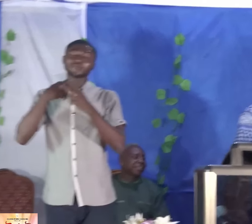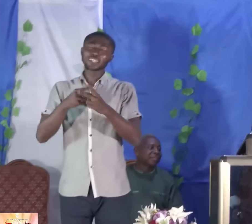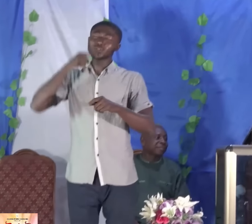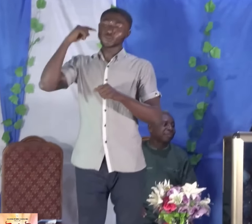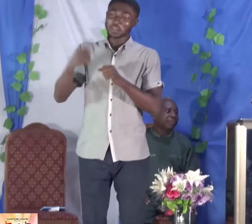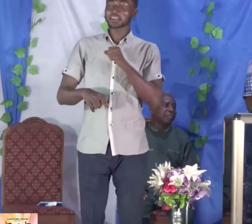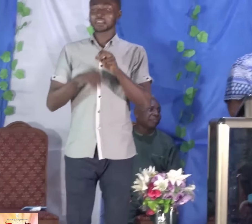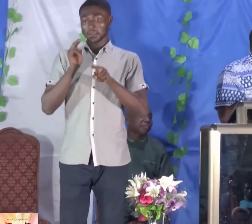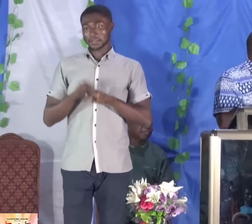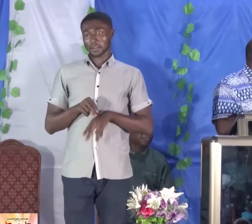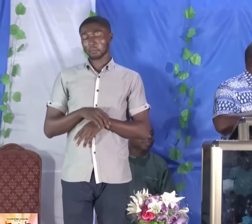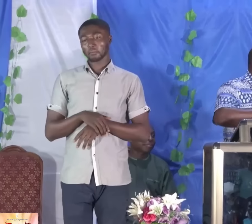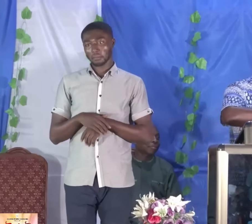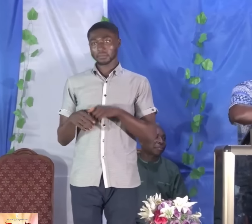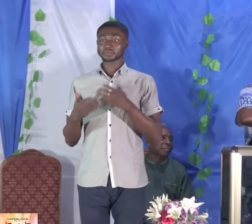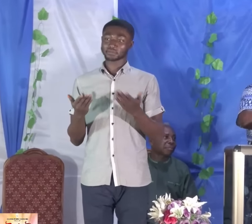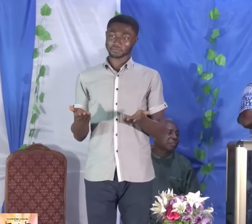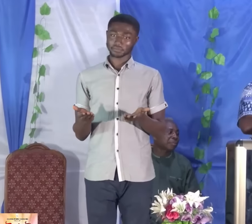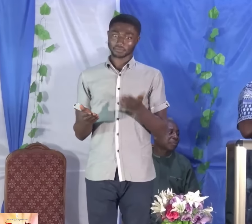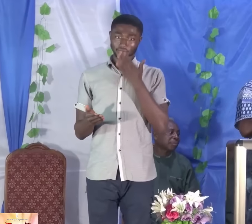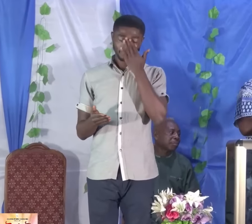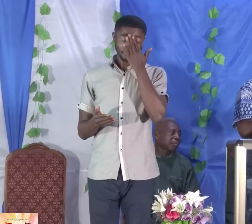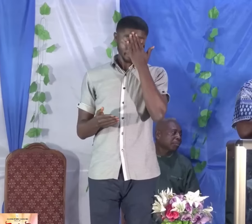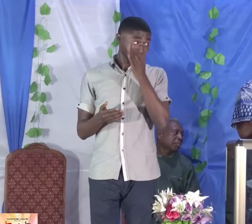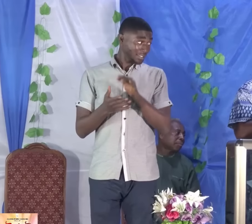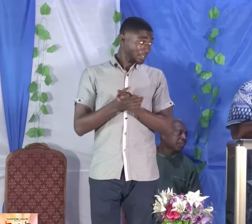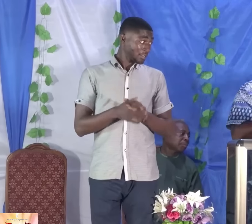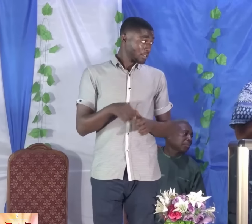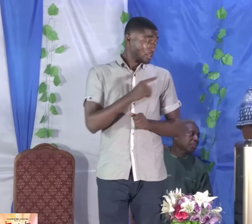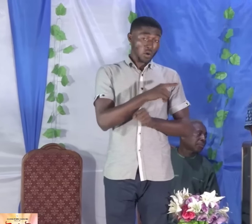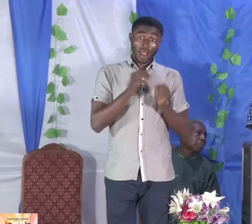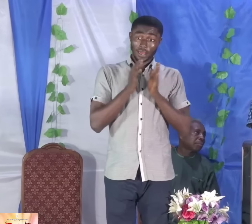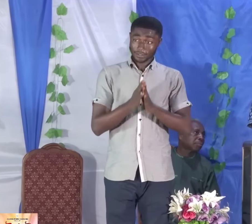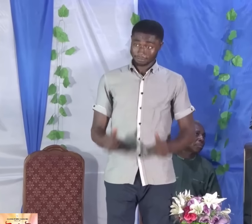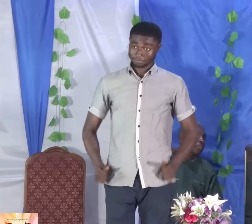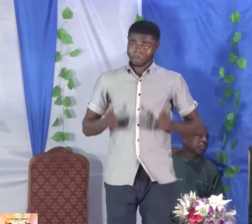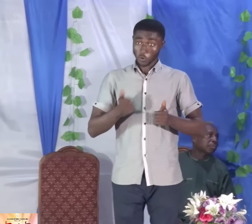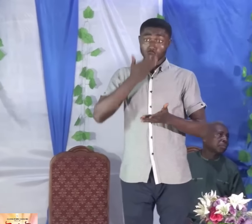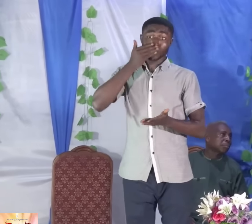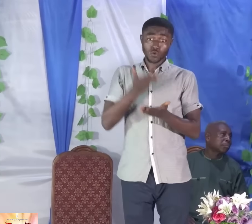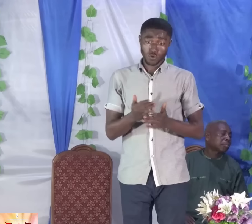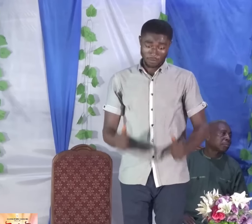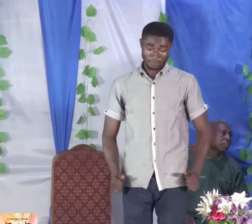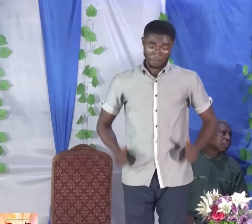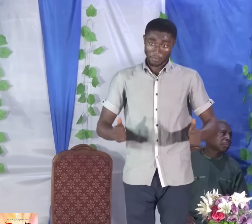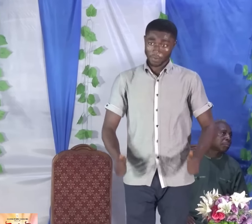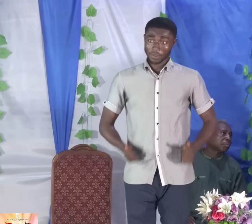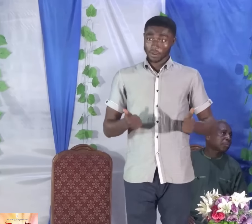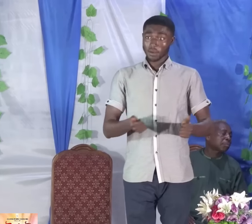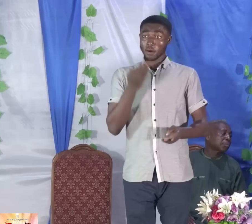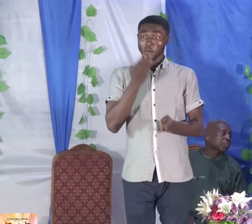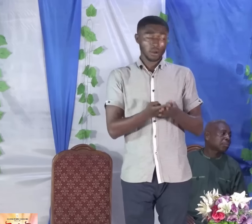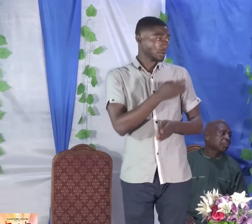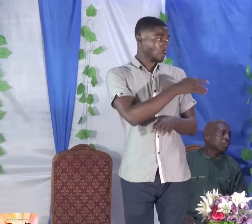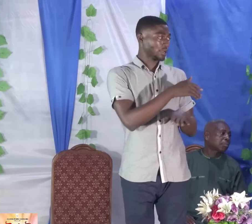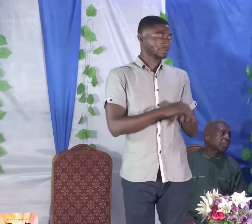Anti bisa the here pa the osha neta e kamano. Bisa pa. Now I communicate am ye kasa ne bo ni pa o kasa kan pa message kana